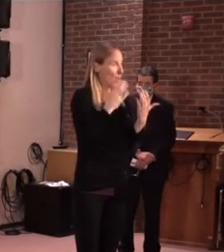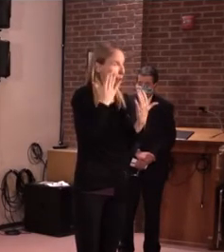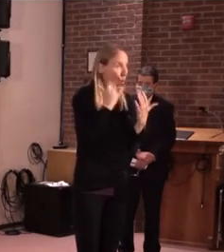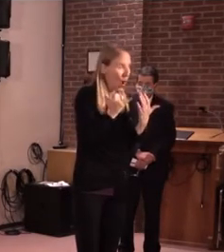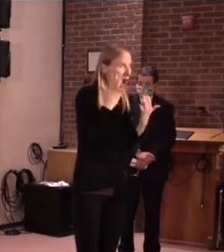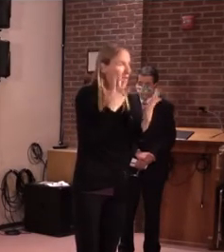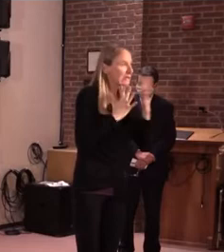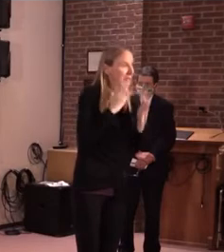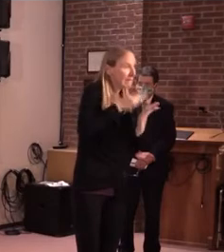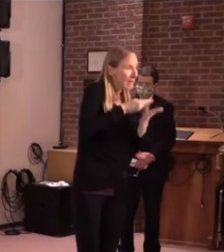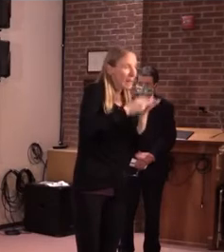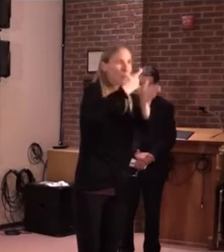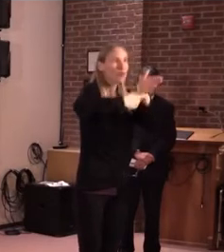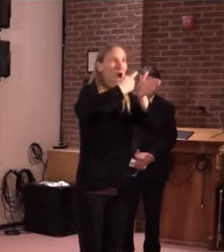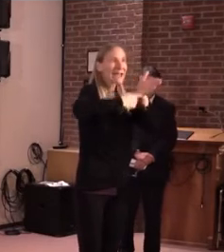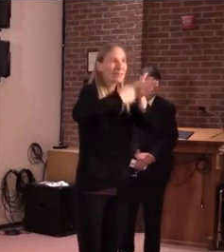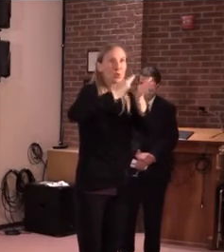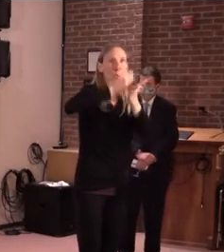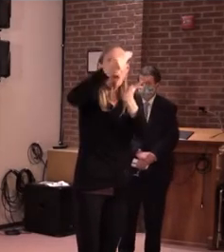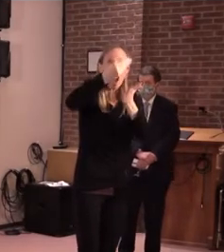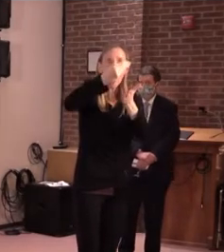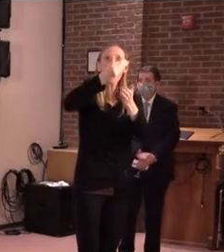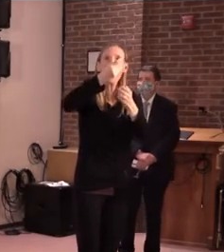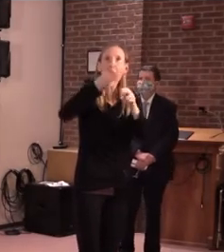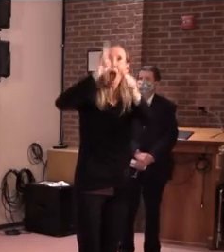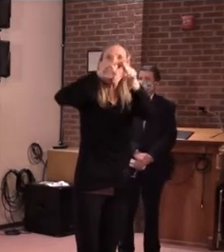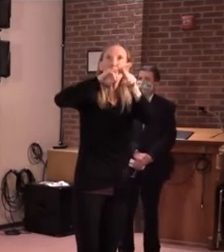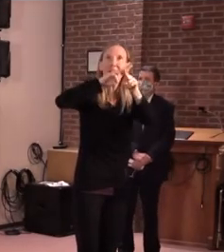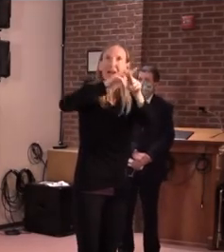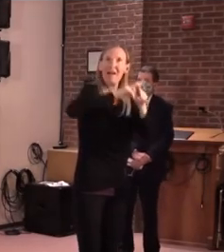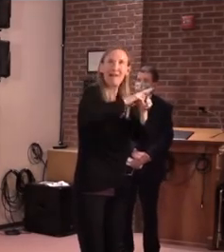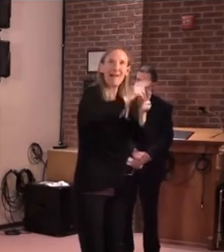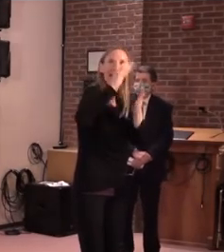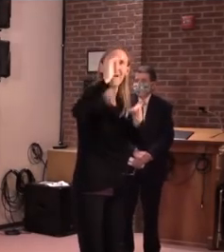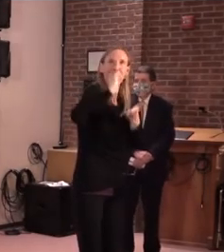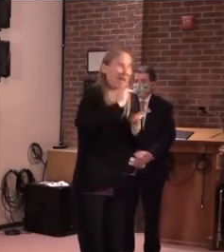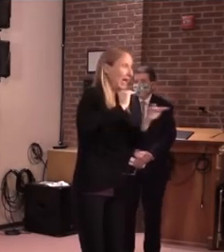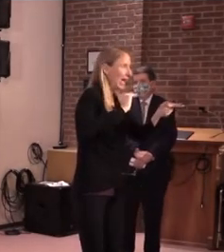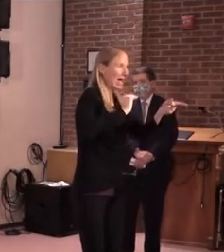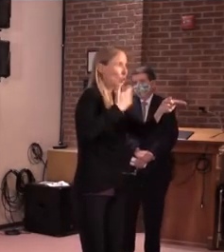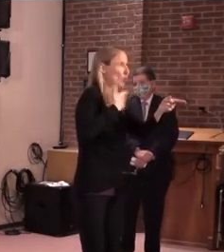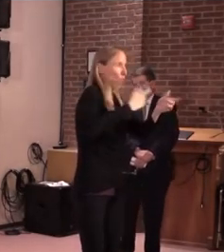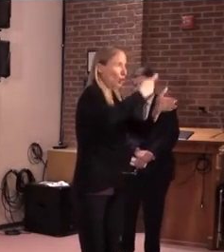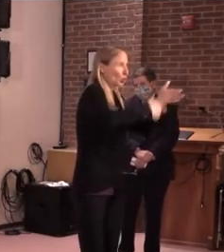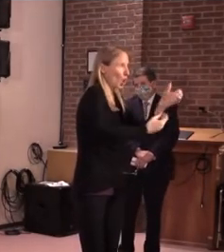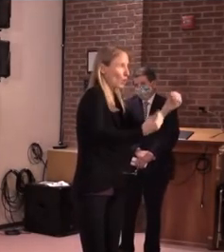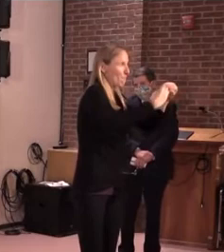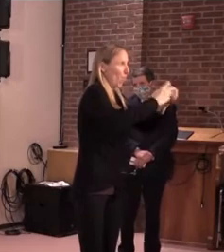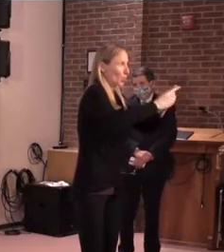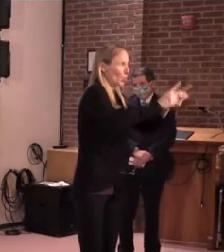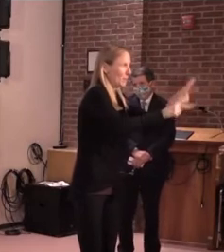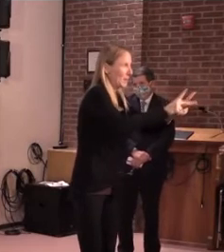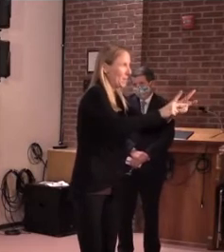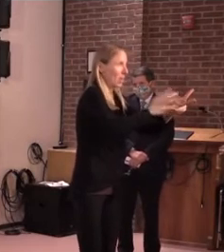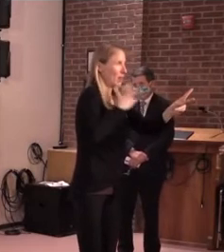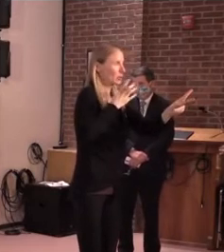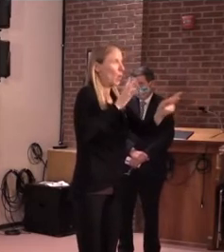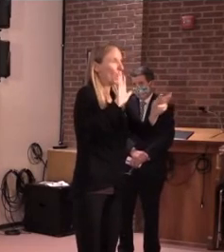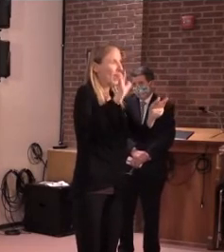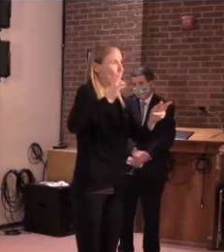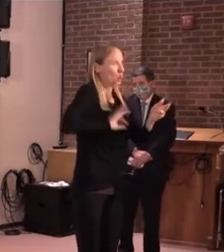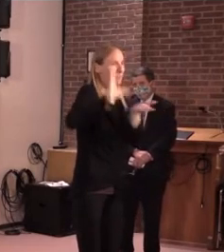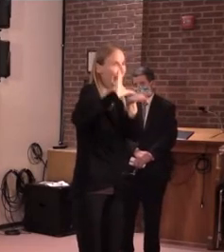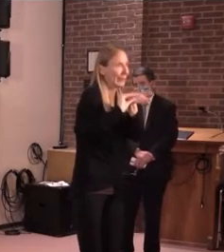certain prices have gone up, their prices have gone up, and they're working hard to try to hold their prices in line and seeing shrinking margins.